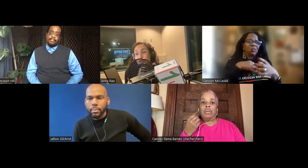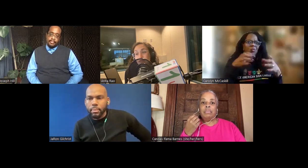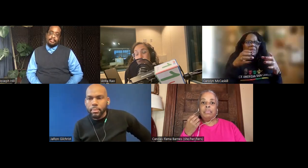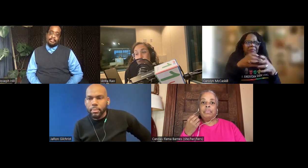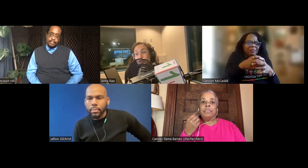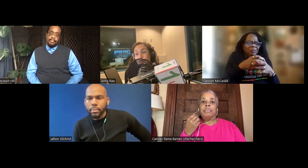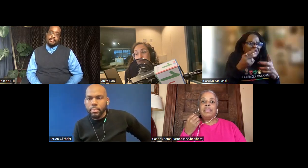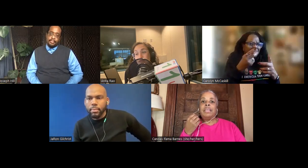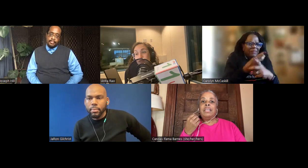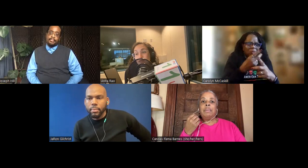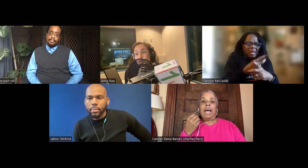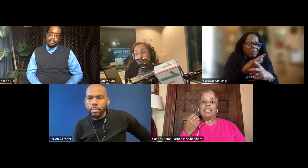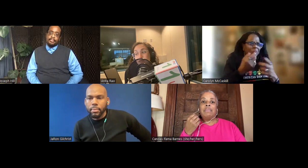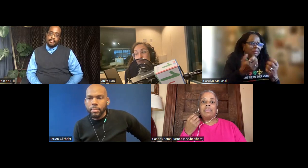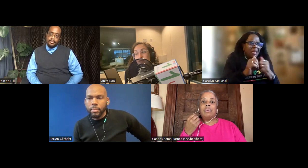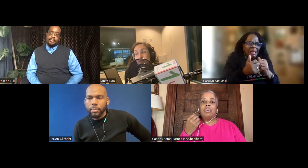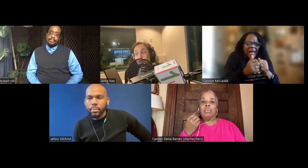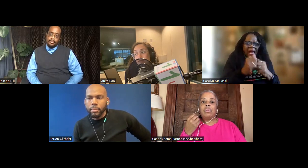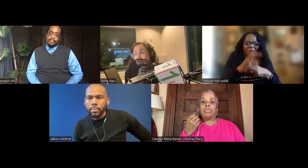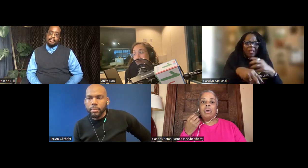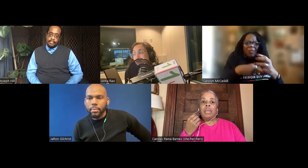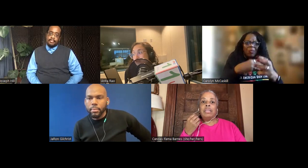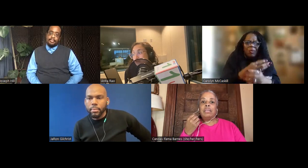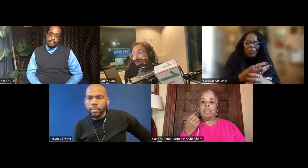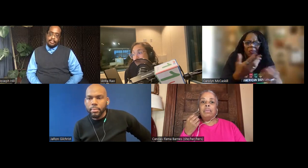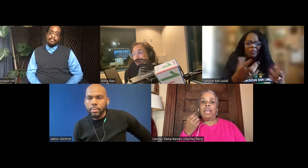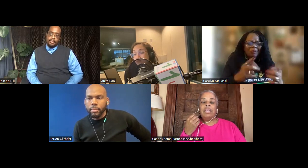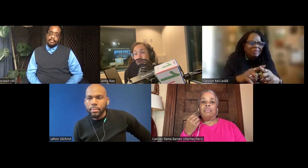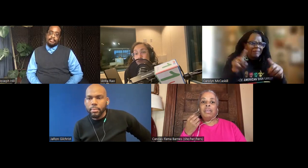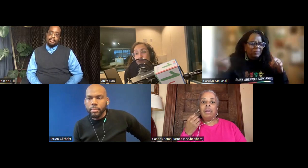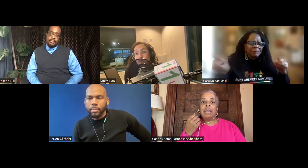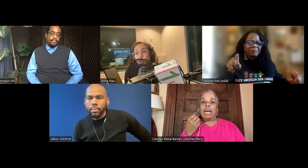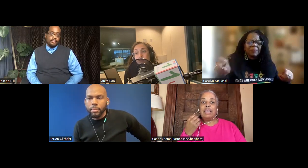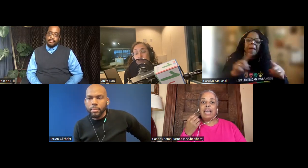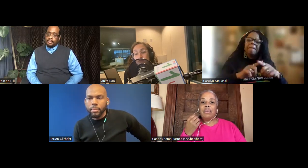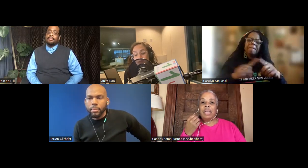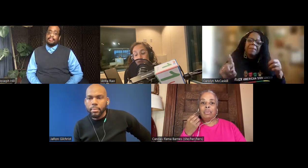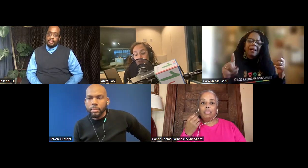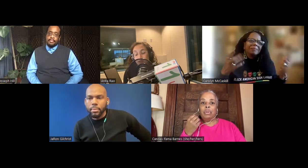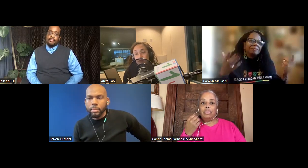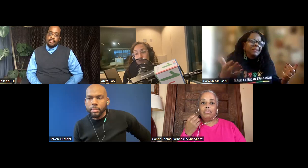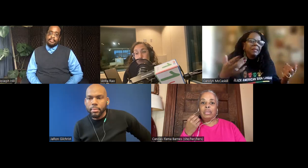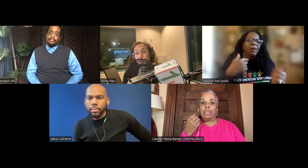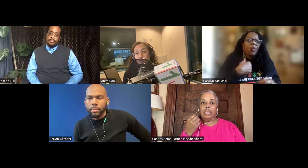different. In the Black deaf school, we were so intimate. We had to figure out how to navigate the world differently.